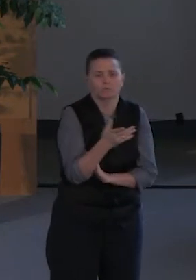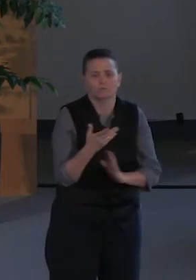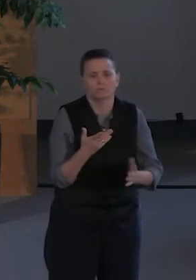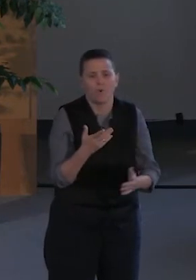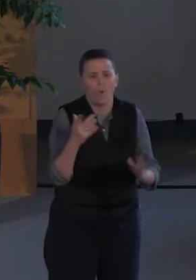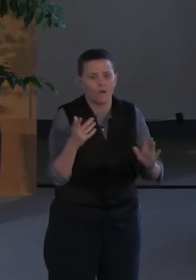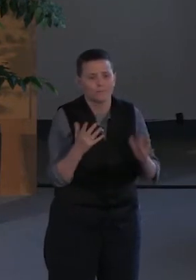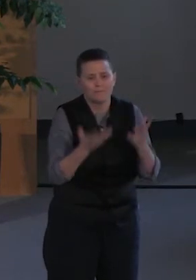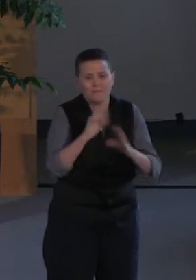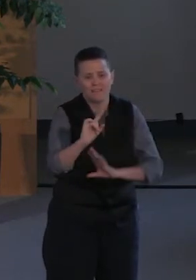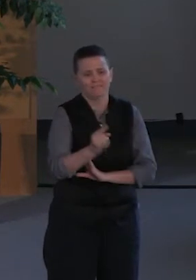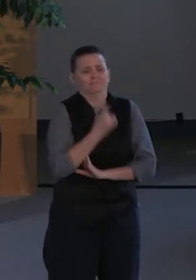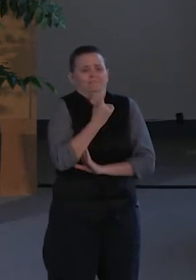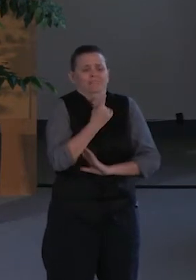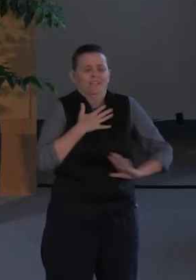your heart a little bit.